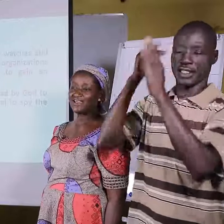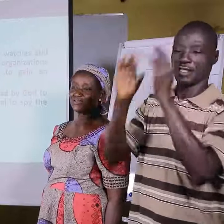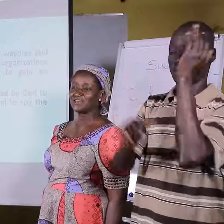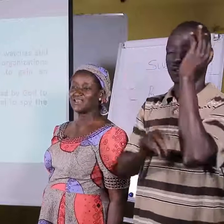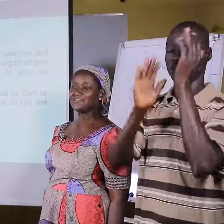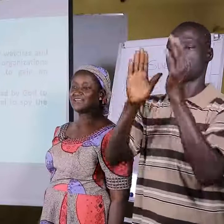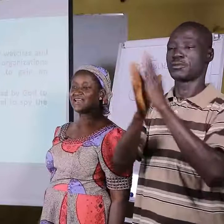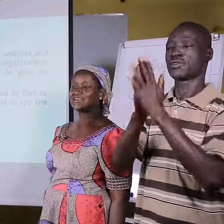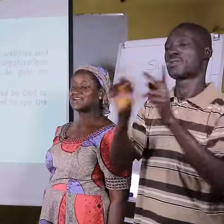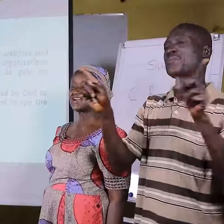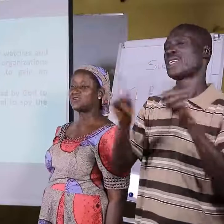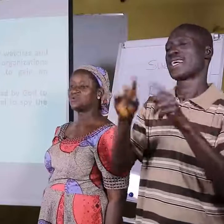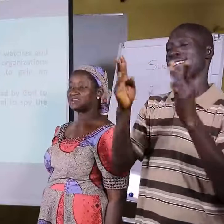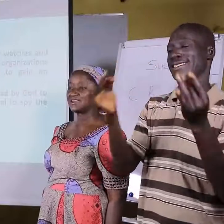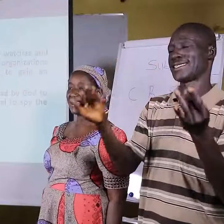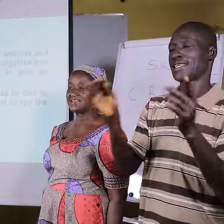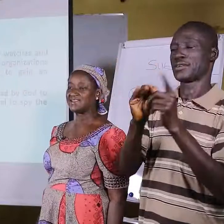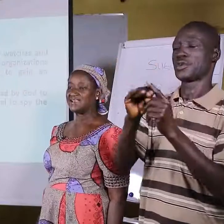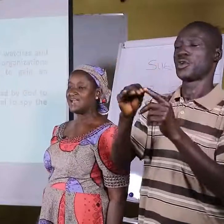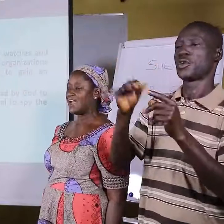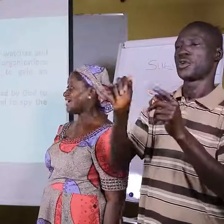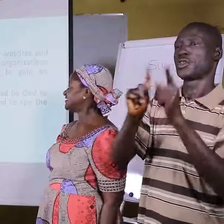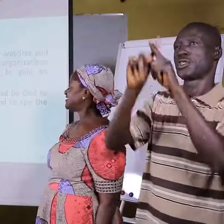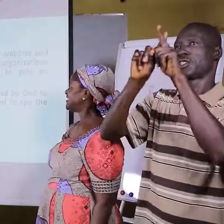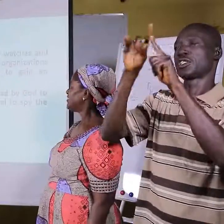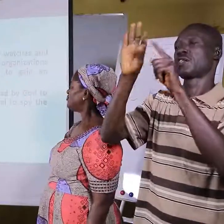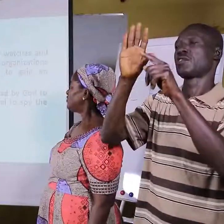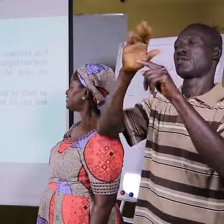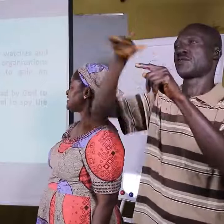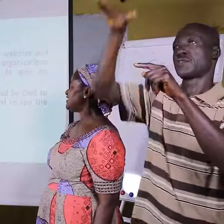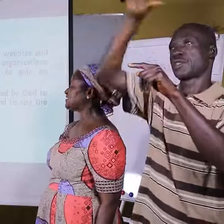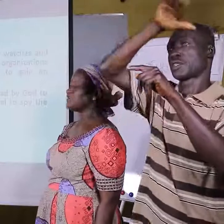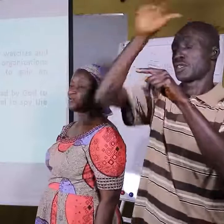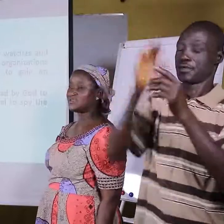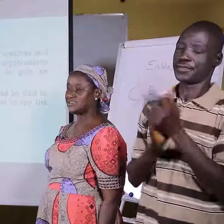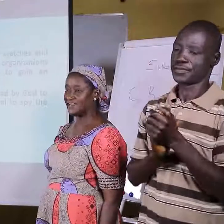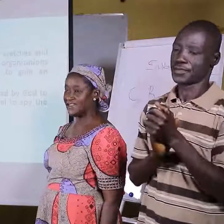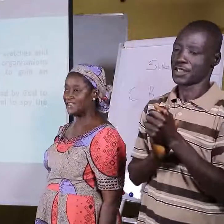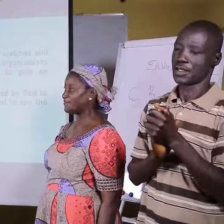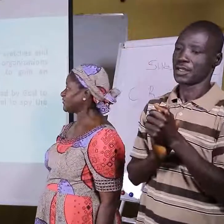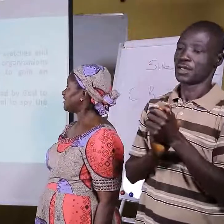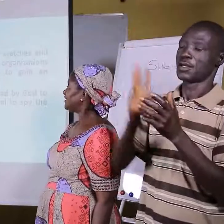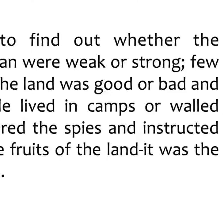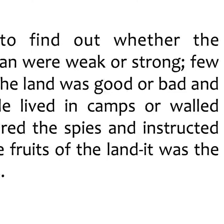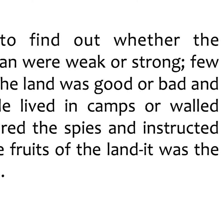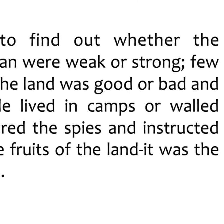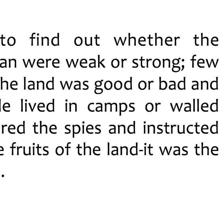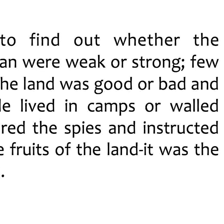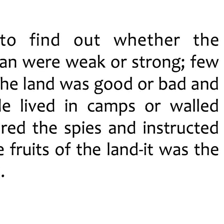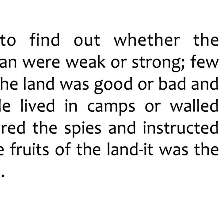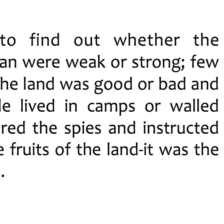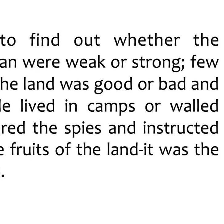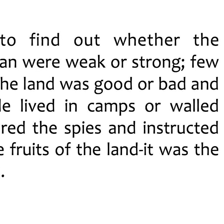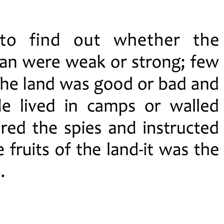sky. So you tend to see that the crowd was large and Moses was leading them. Now,